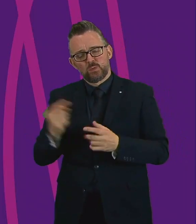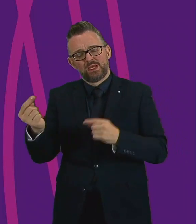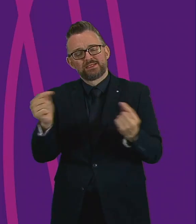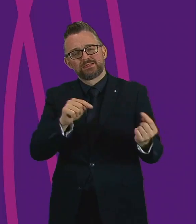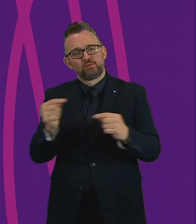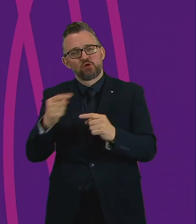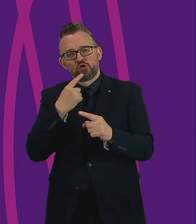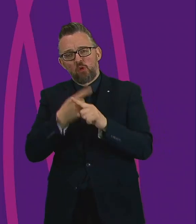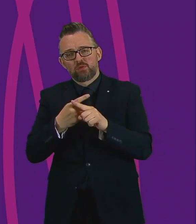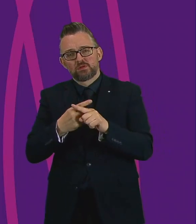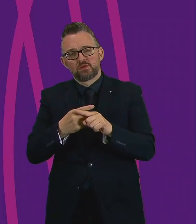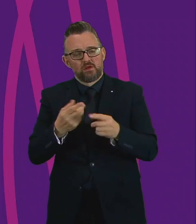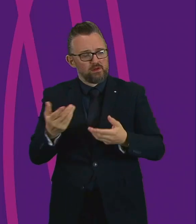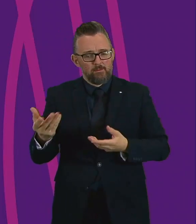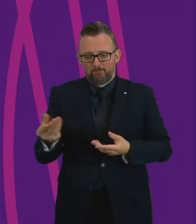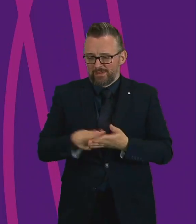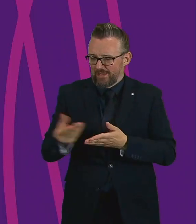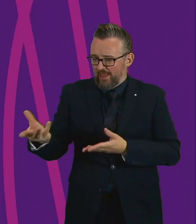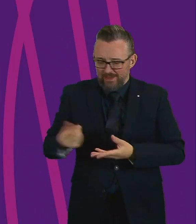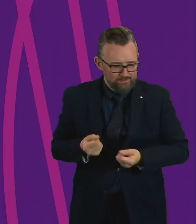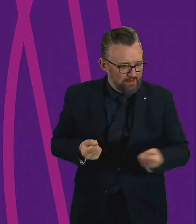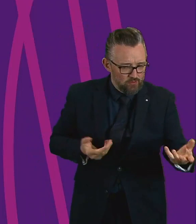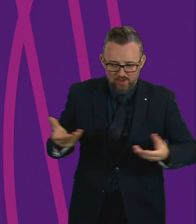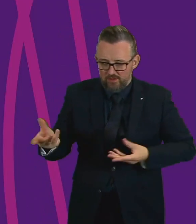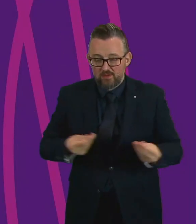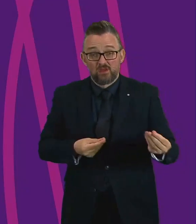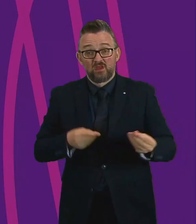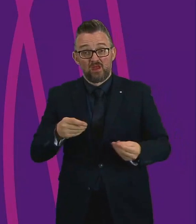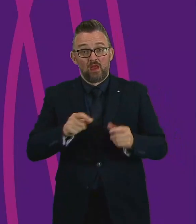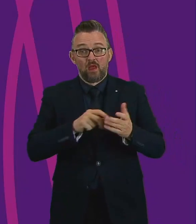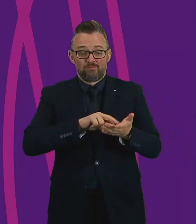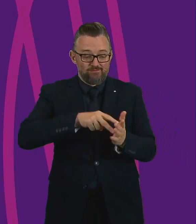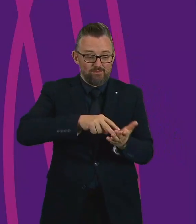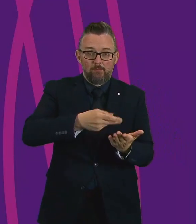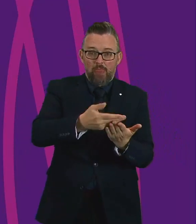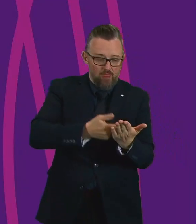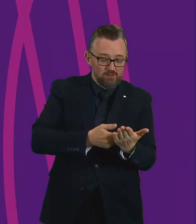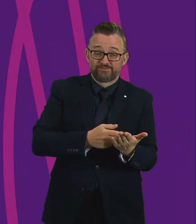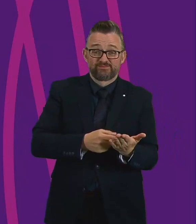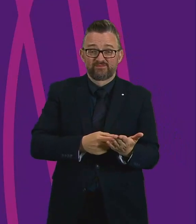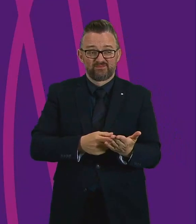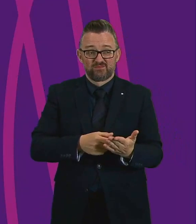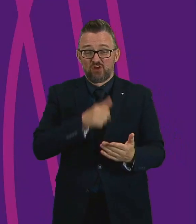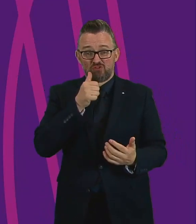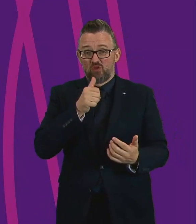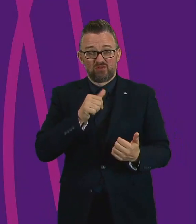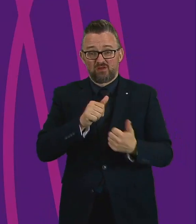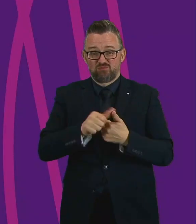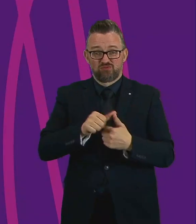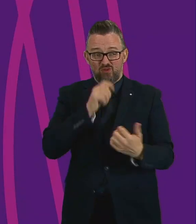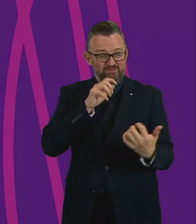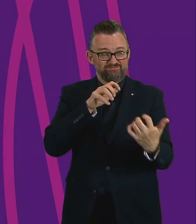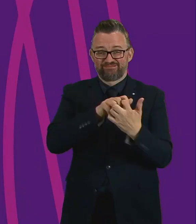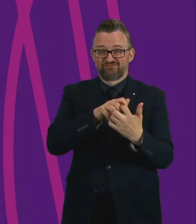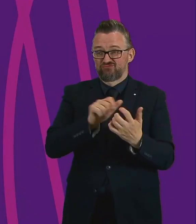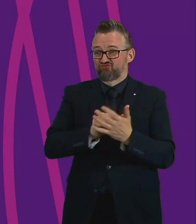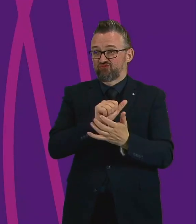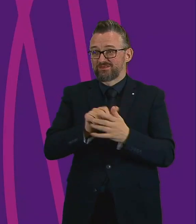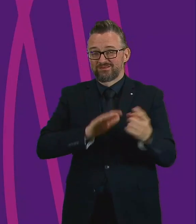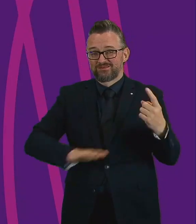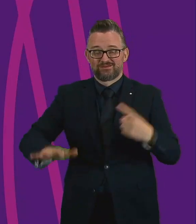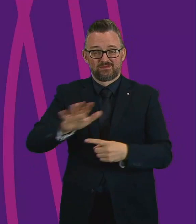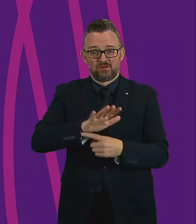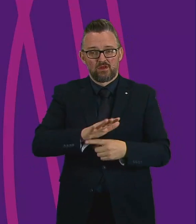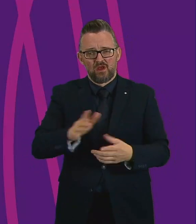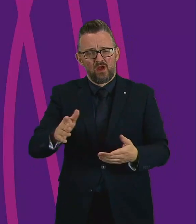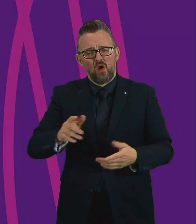fiscal framework, and I think it's very clear that it's not fit for purpose. It was never fit for purpose, and I don't understand why